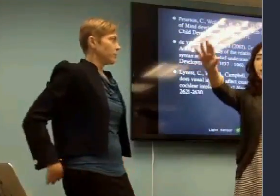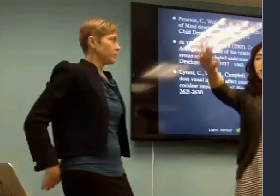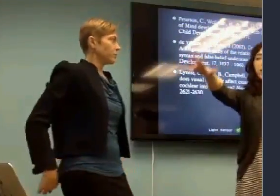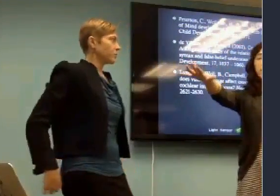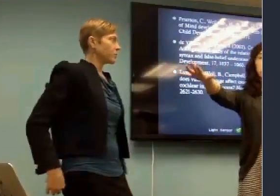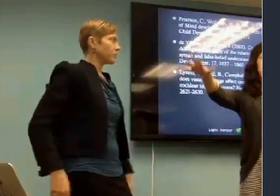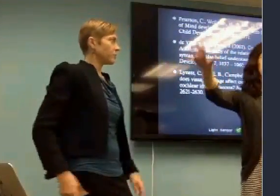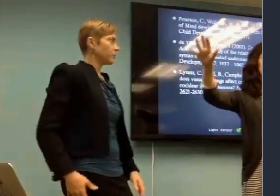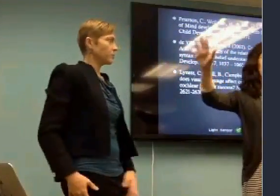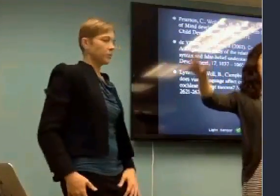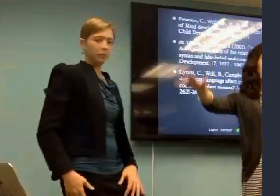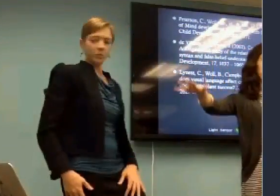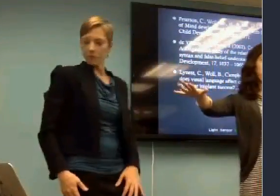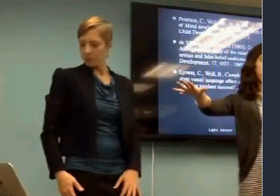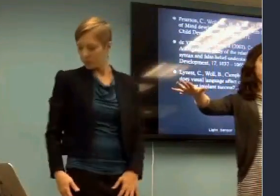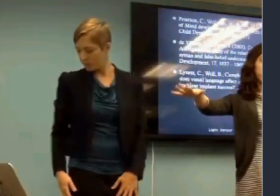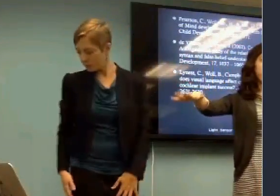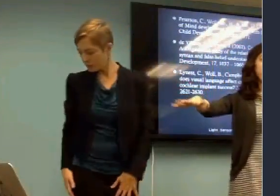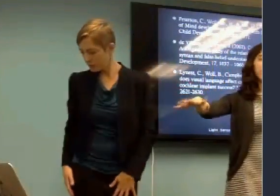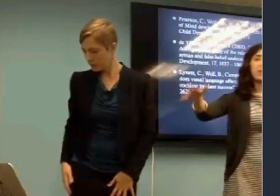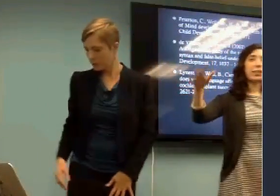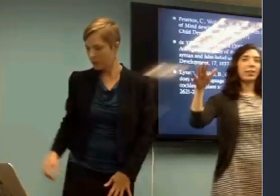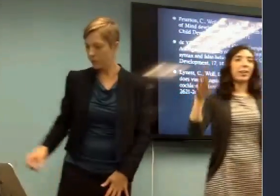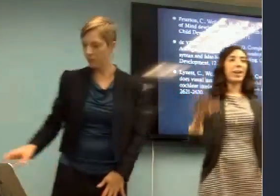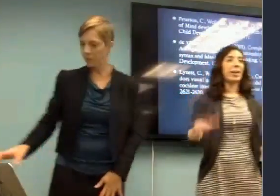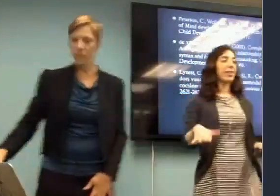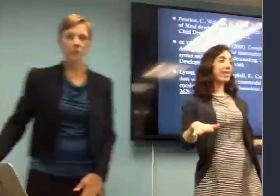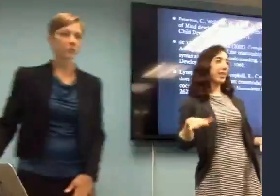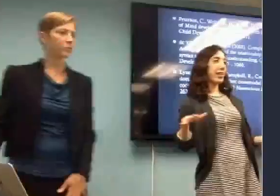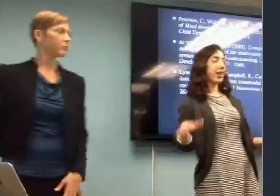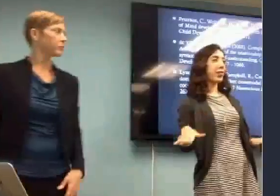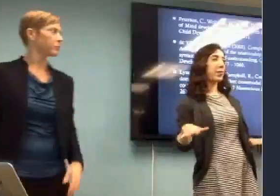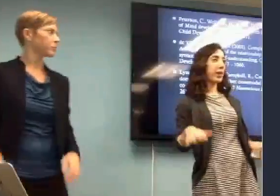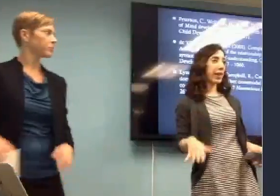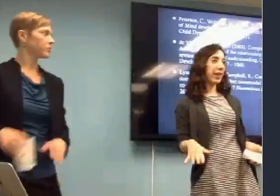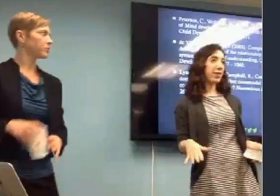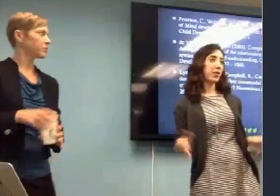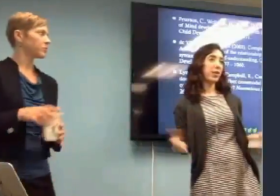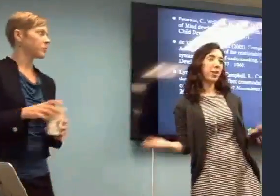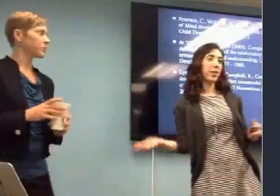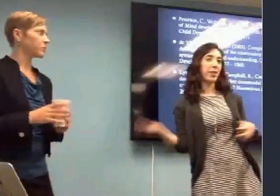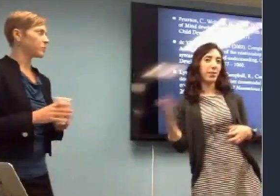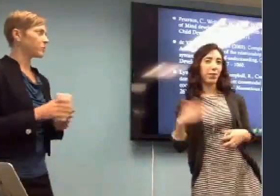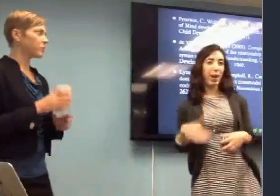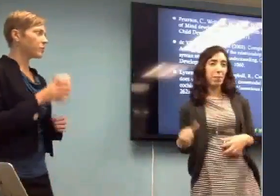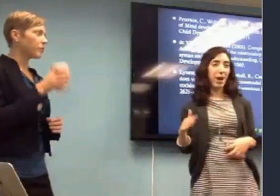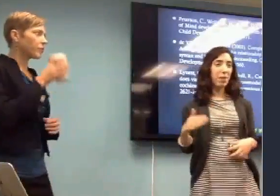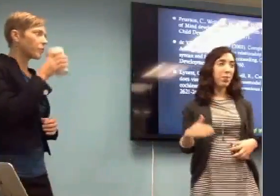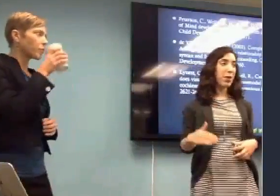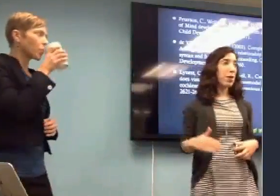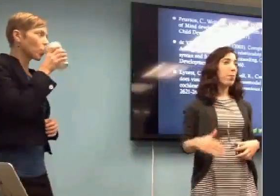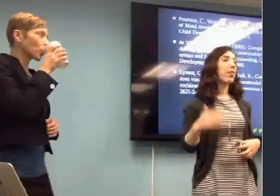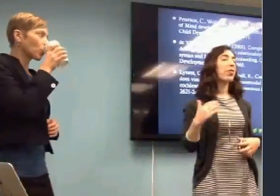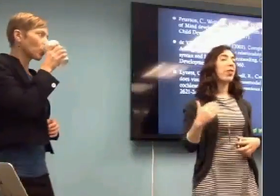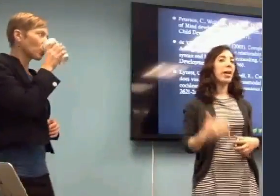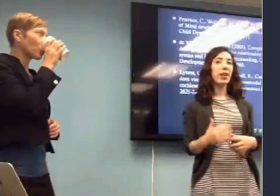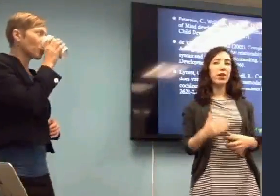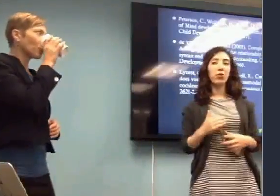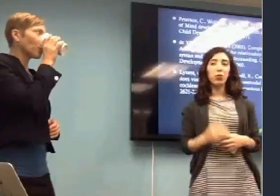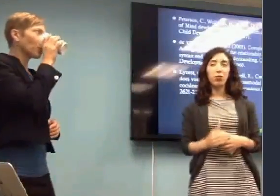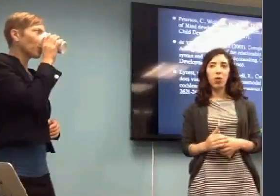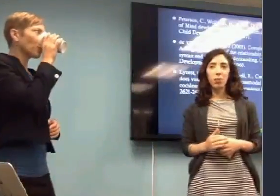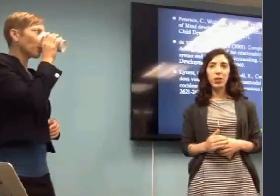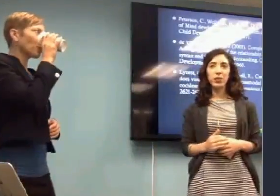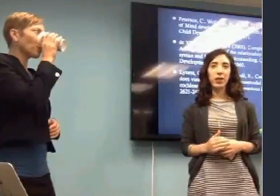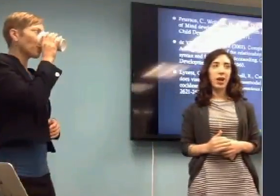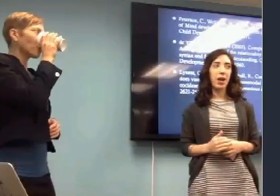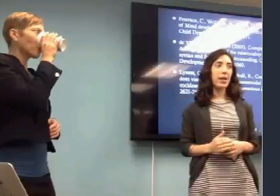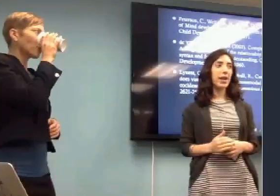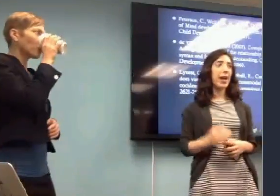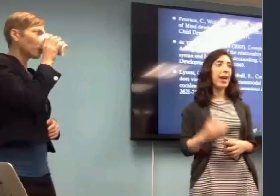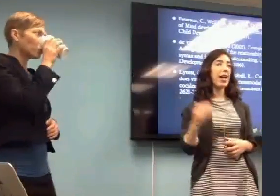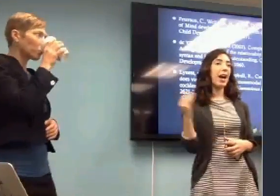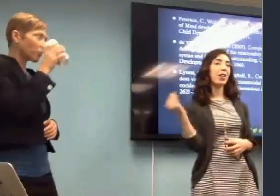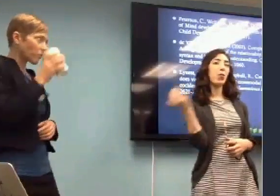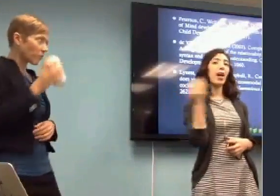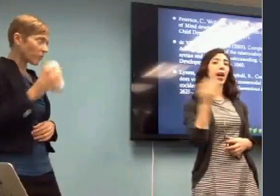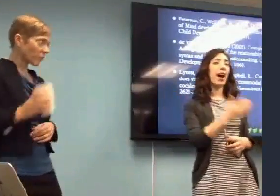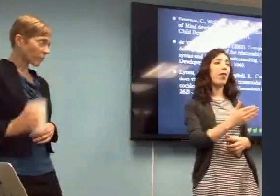and the pretzels are all for you. Dr. Galanti is in another meeting, so she couldn't wrap up. But thank you so much for coming, and on your way